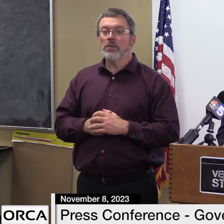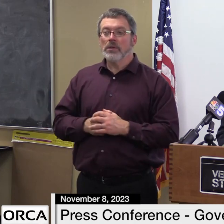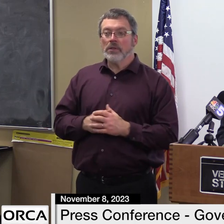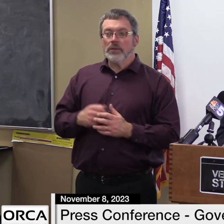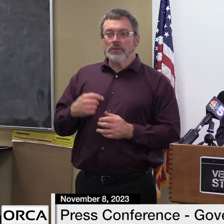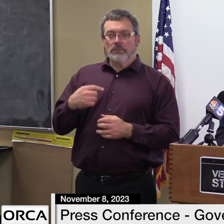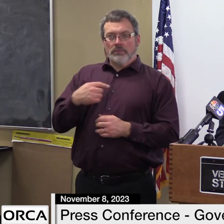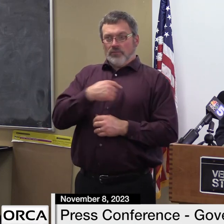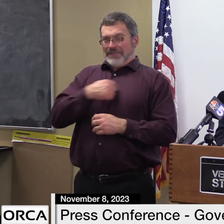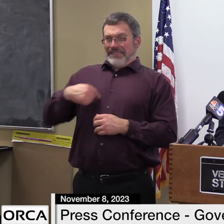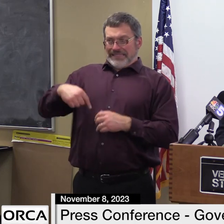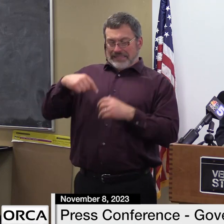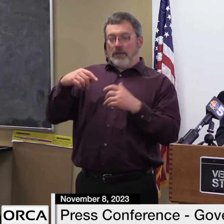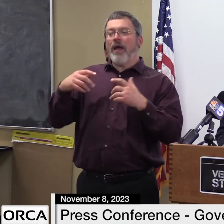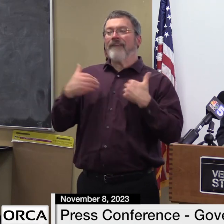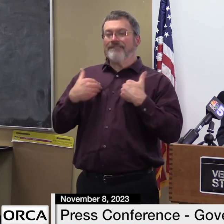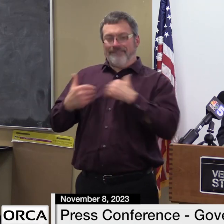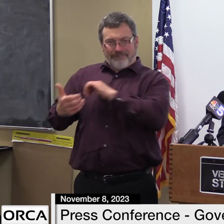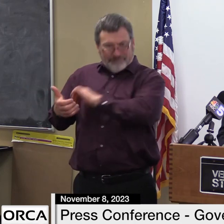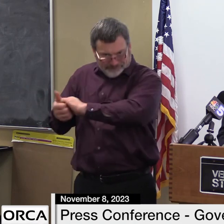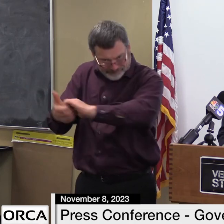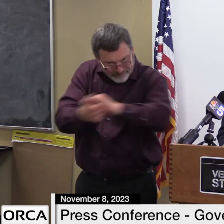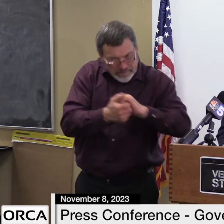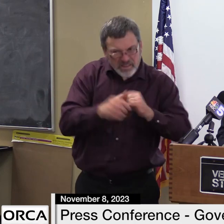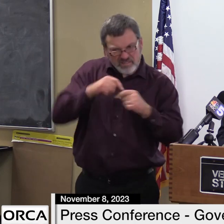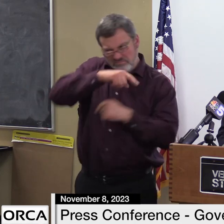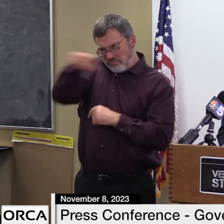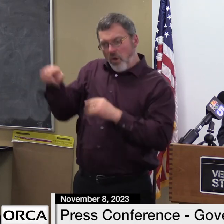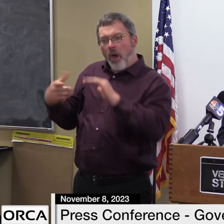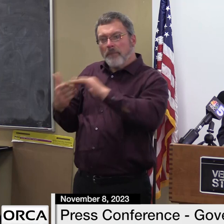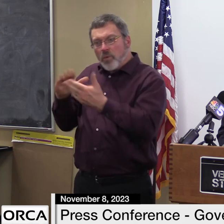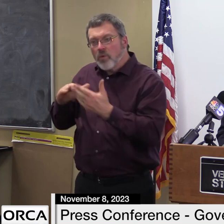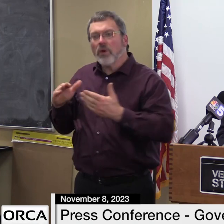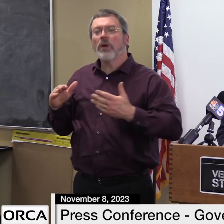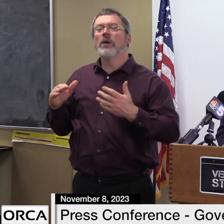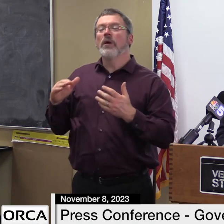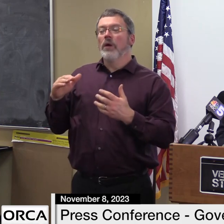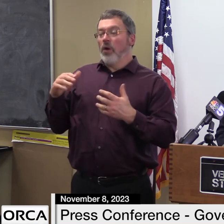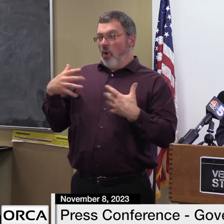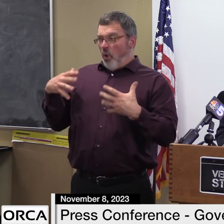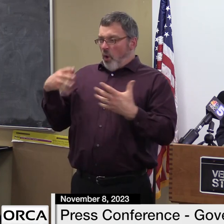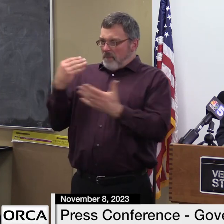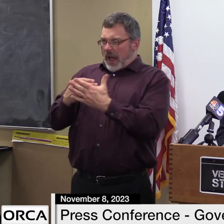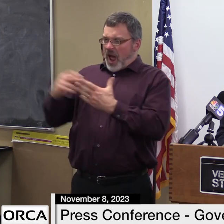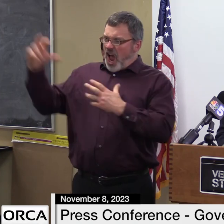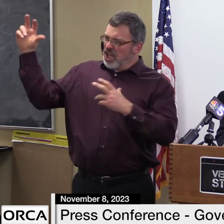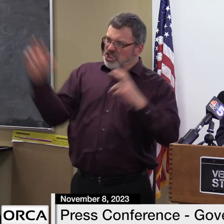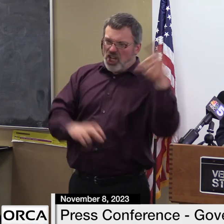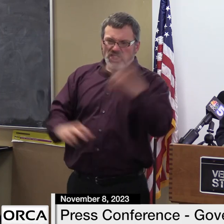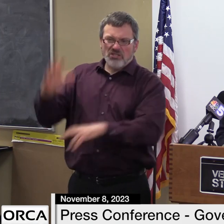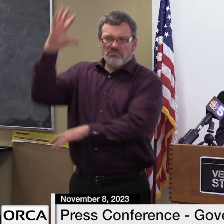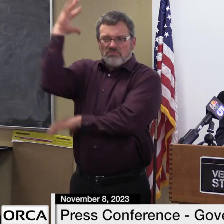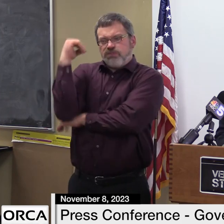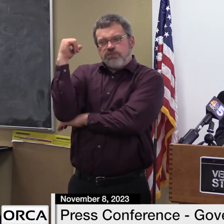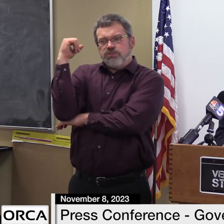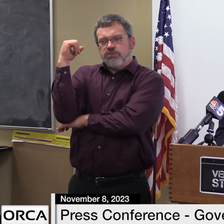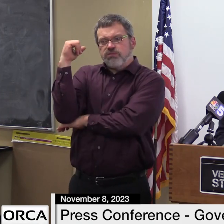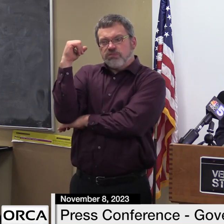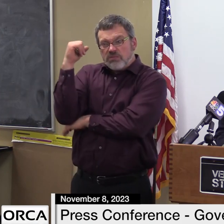community partners on many fronts, including record spending, $24.6 million in federal and state funding in